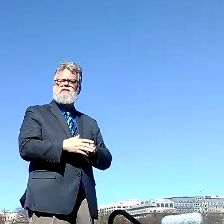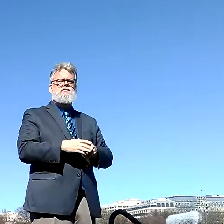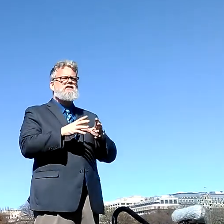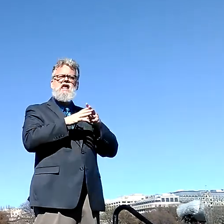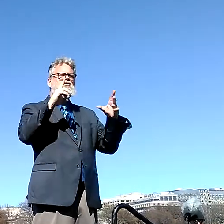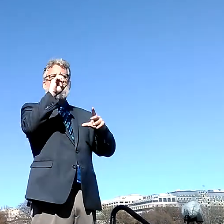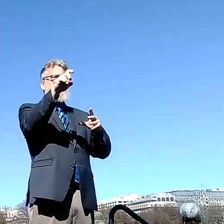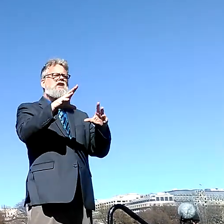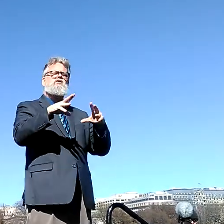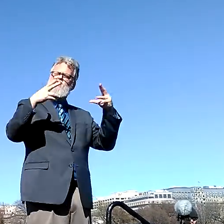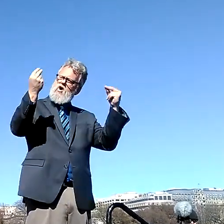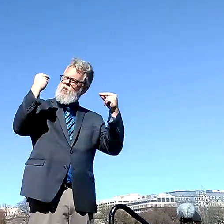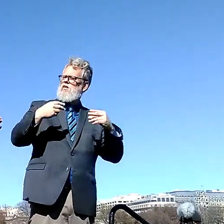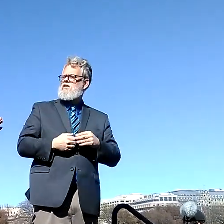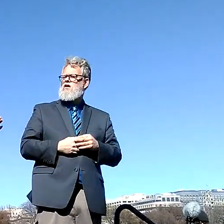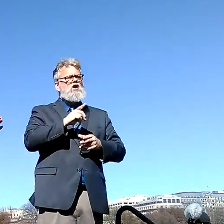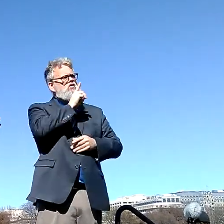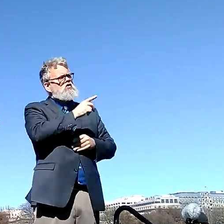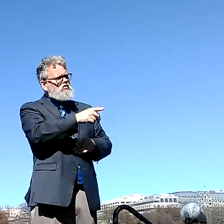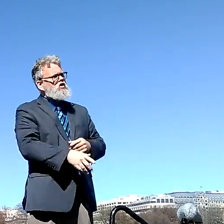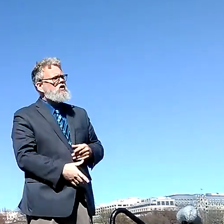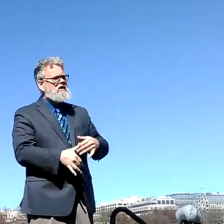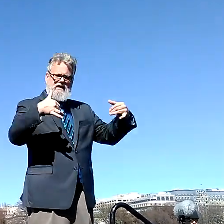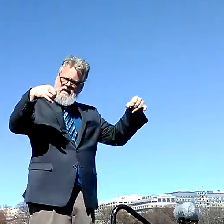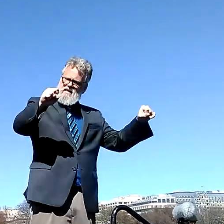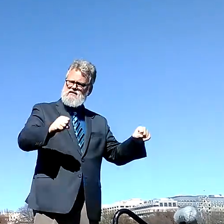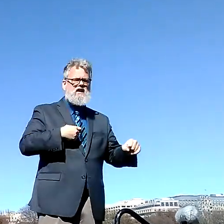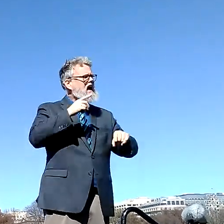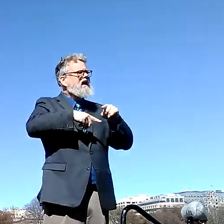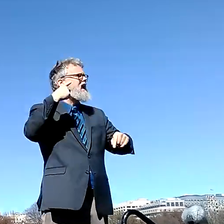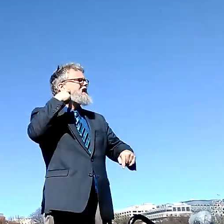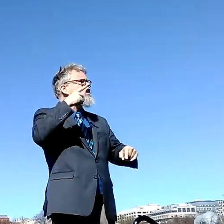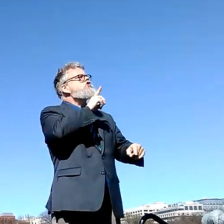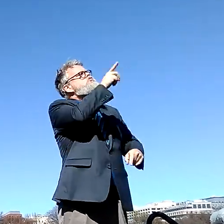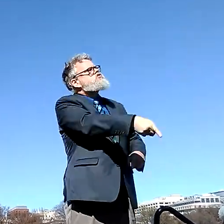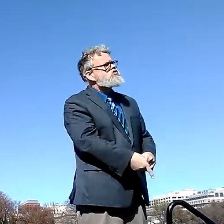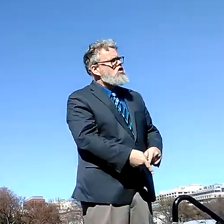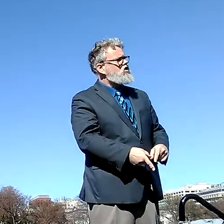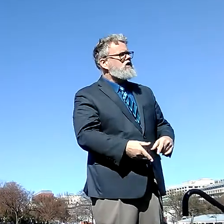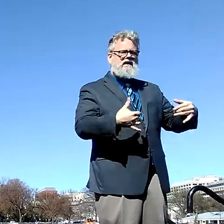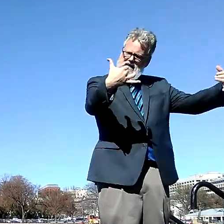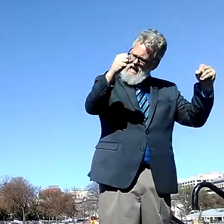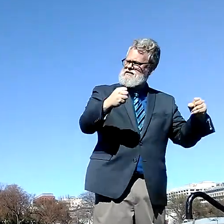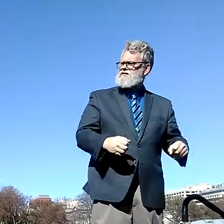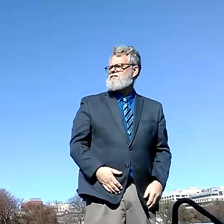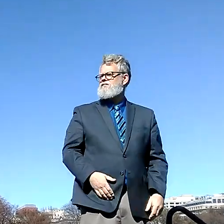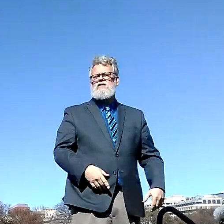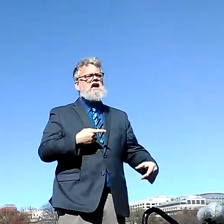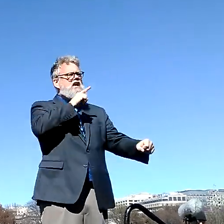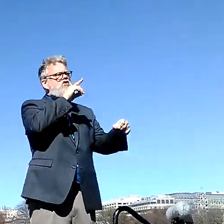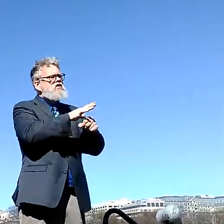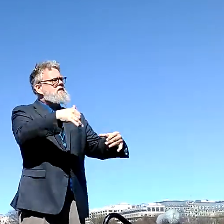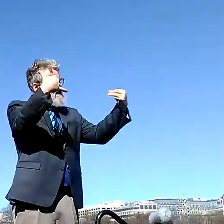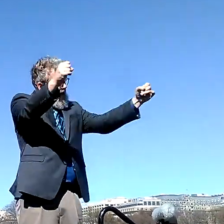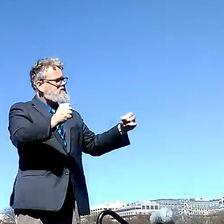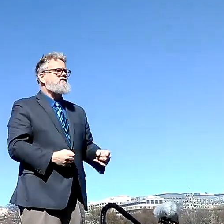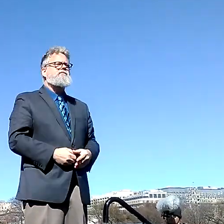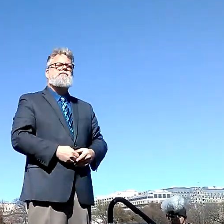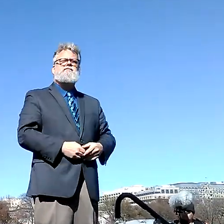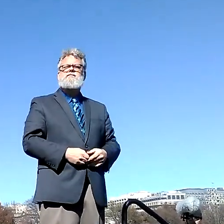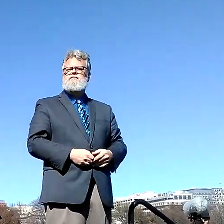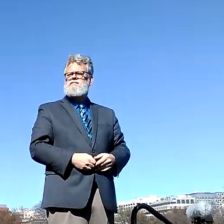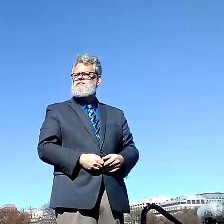that too much to ask? No. Are you sure? Yeah. I can't hear you. Are you sure? Yes. Can you commit to that? Yes.